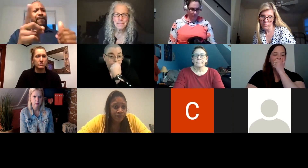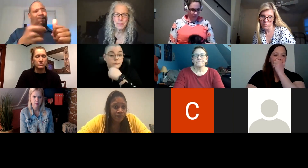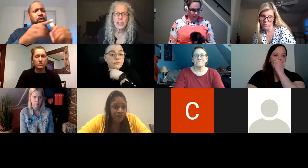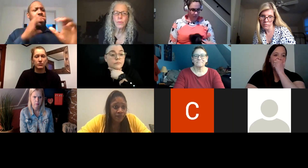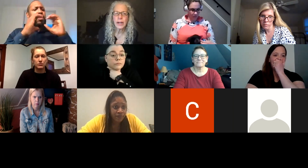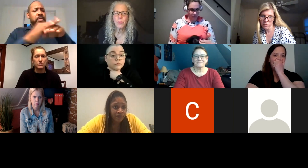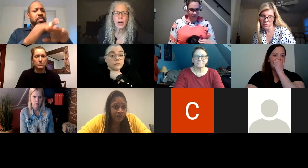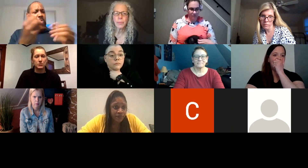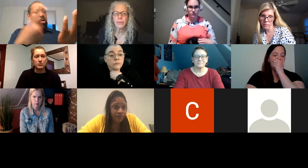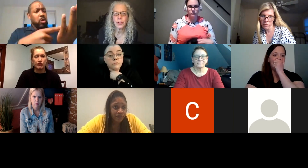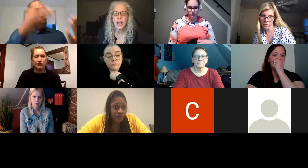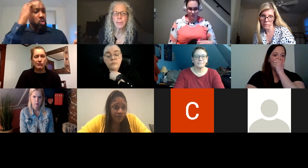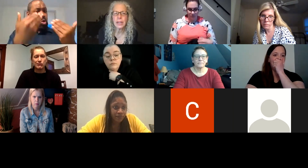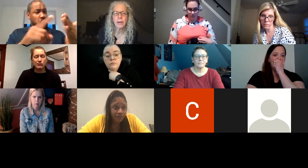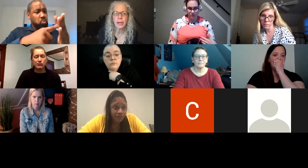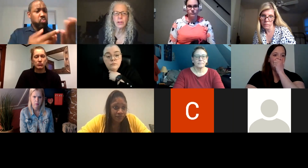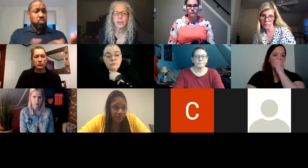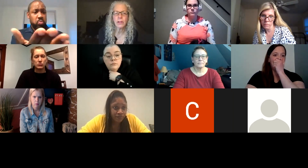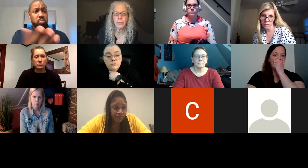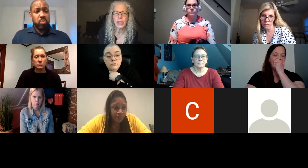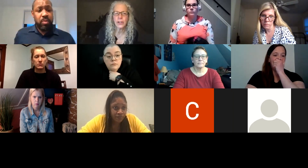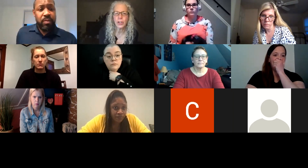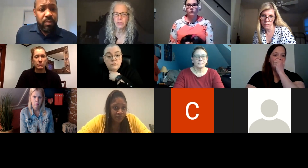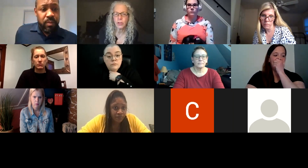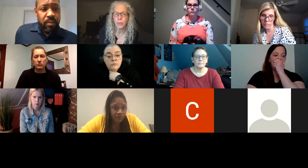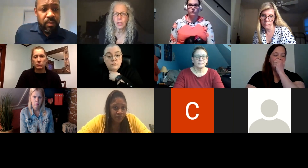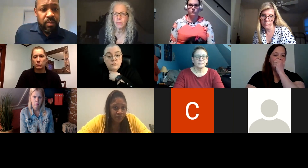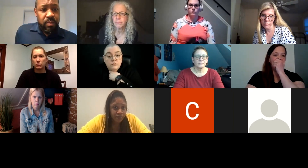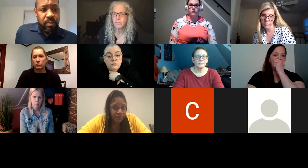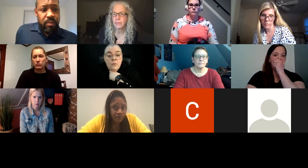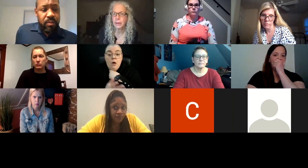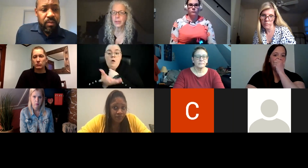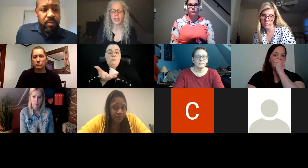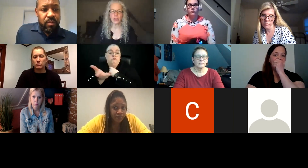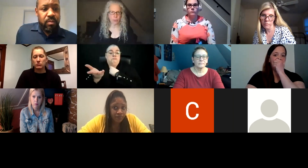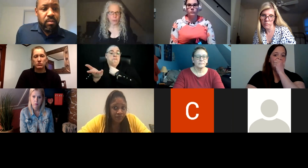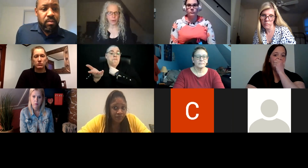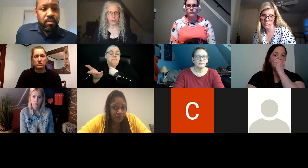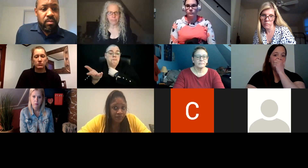I know Rain brought up the first comment about communication, so that'd be good to move forward.